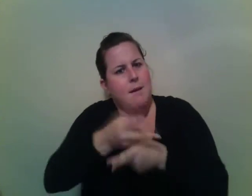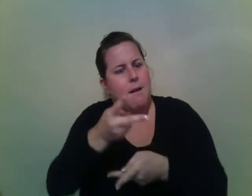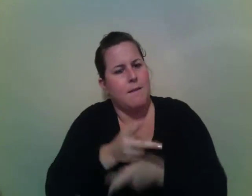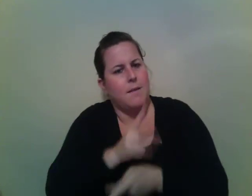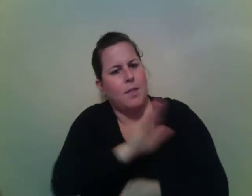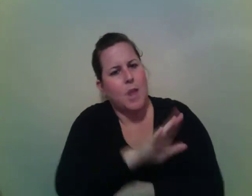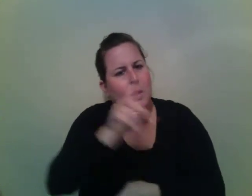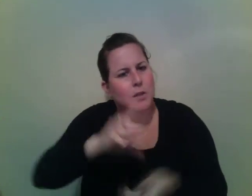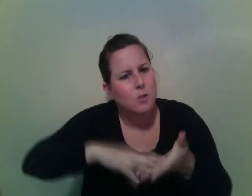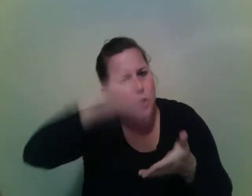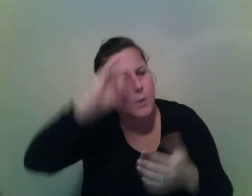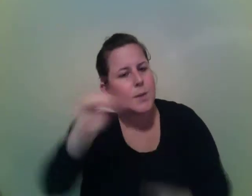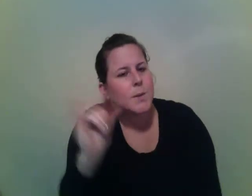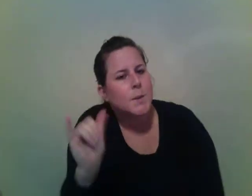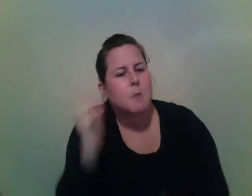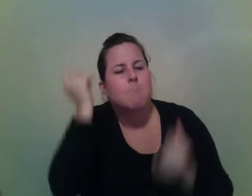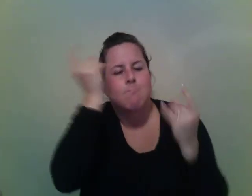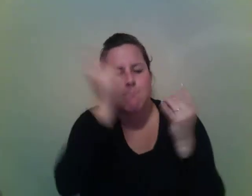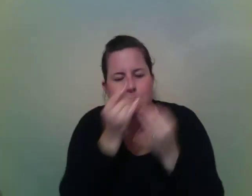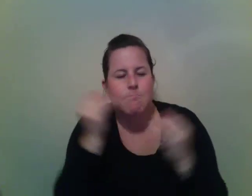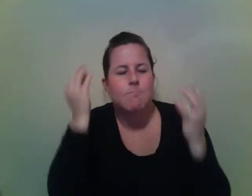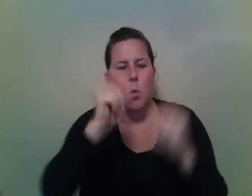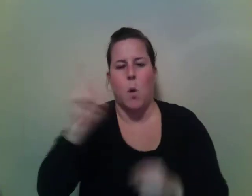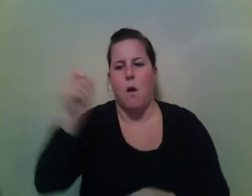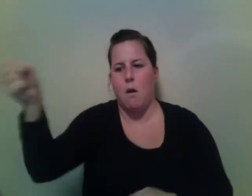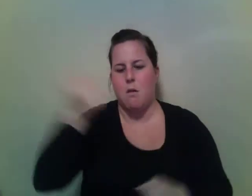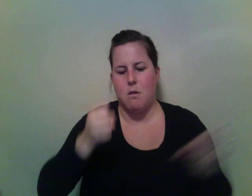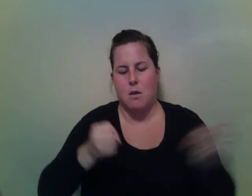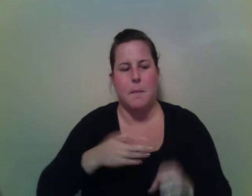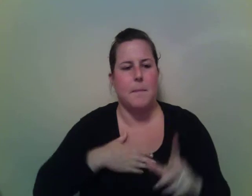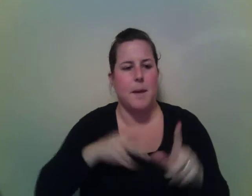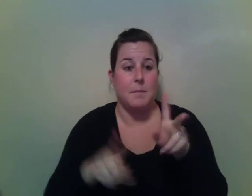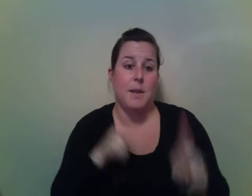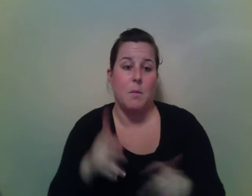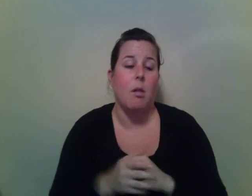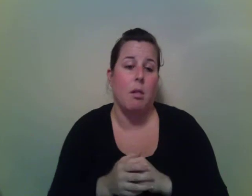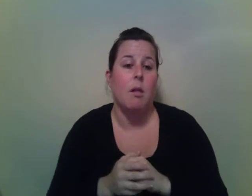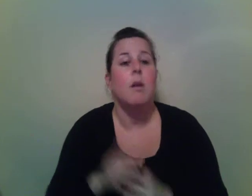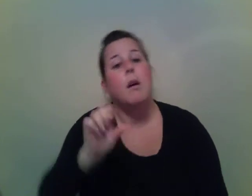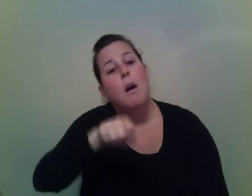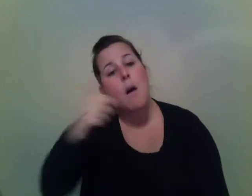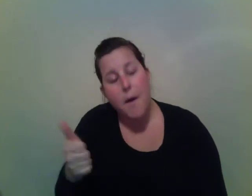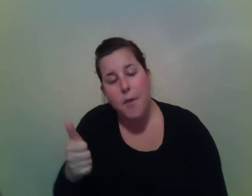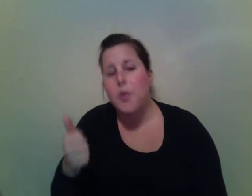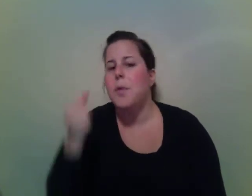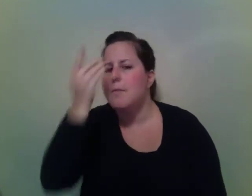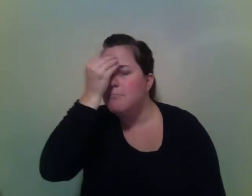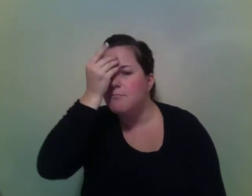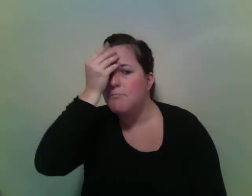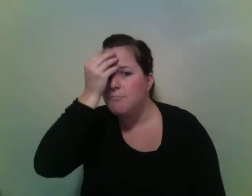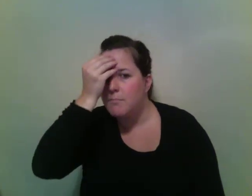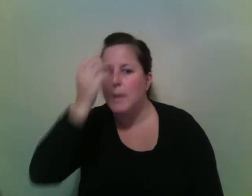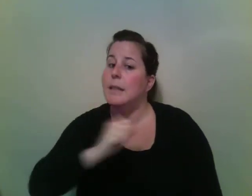I'm going to think about where I place my people. The other thing to consider, which is also not required,